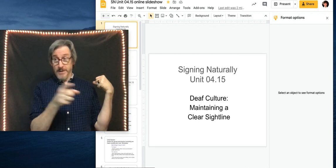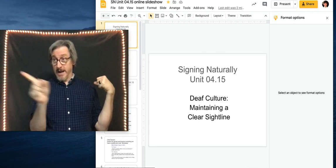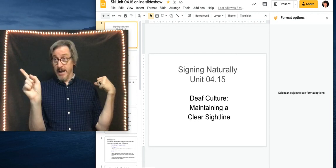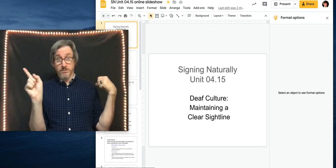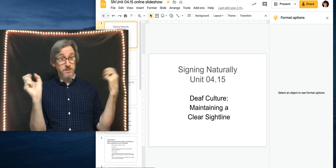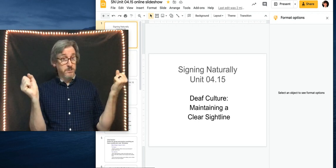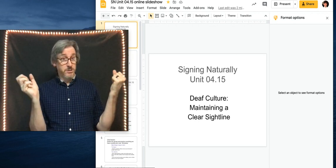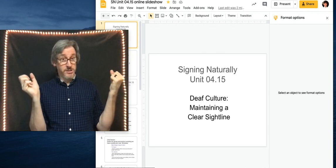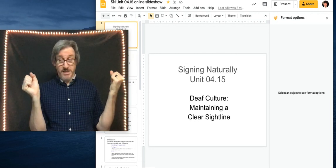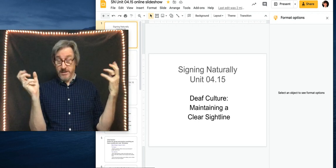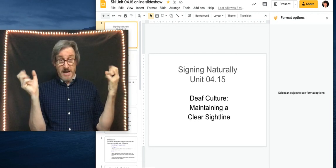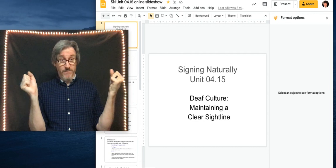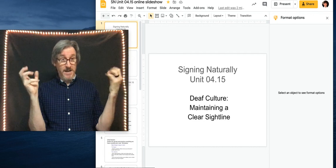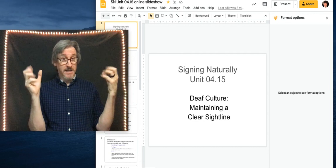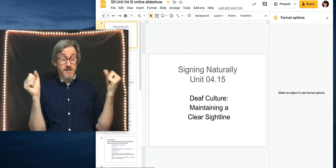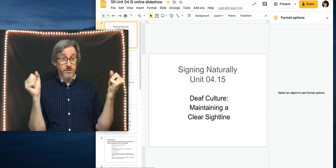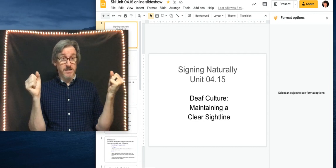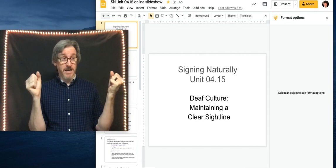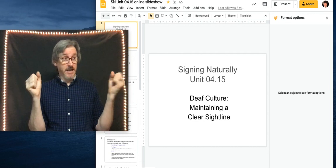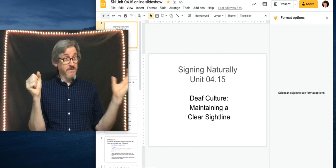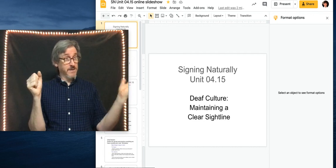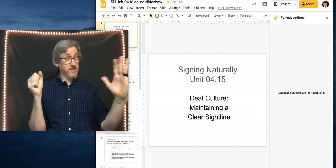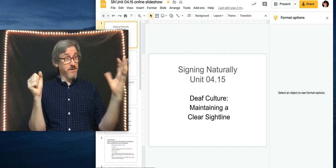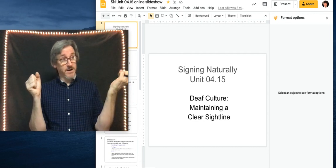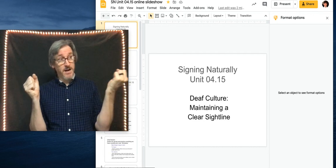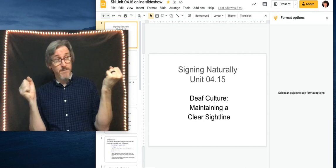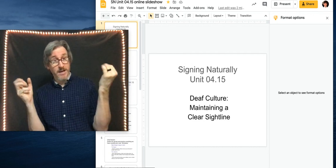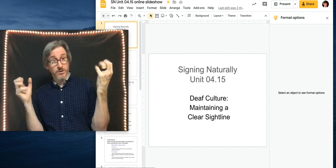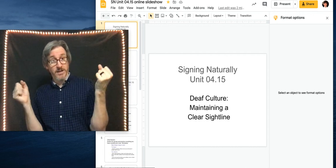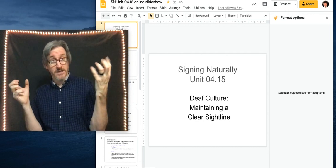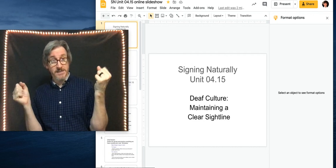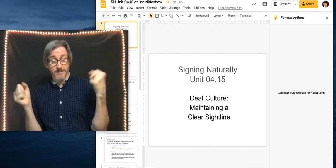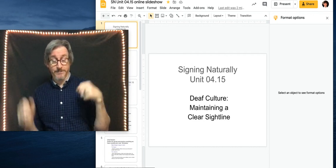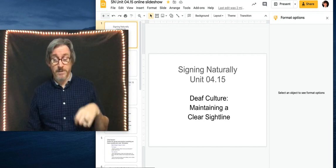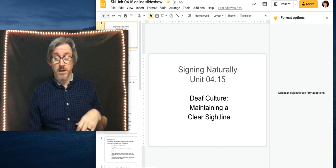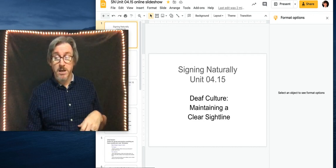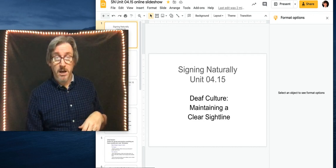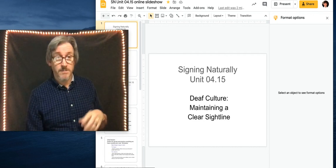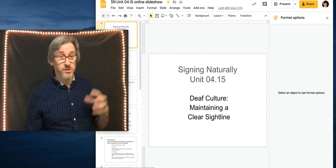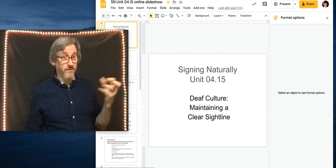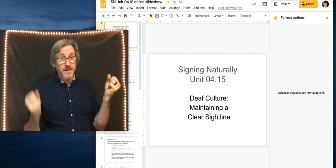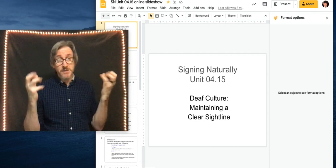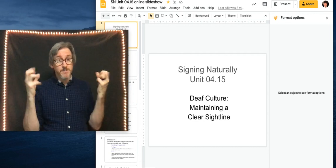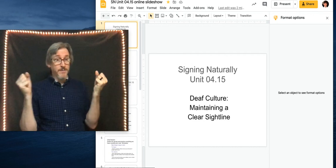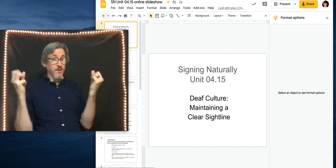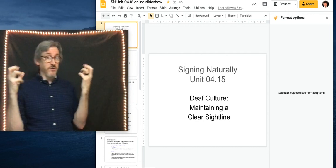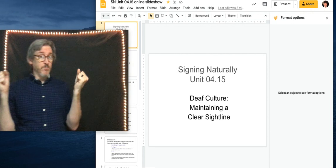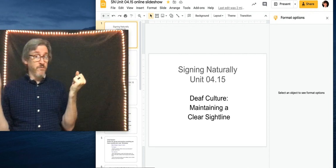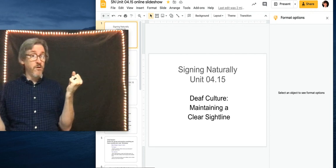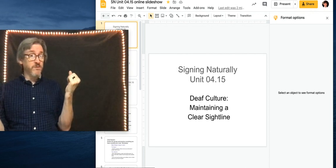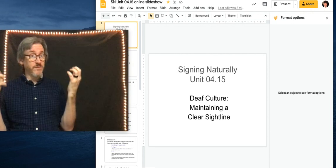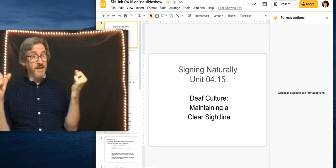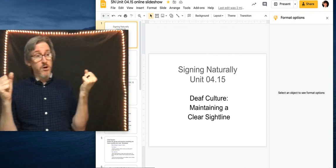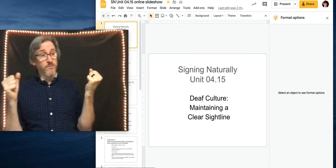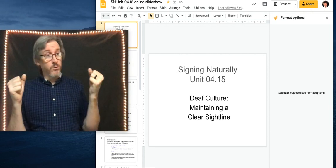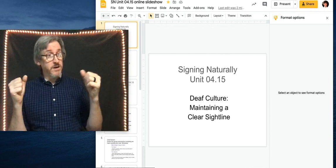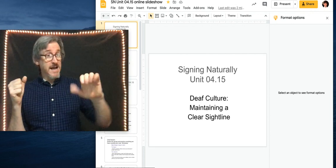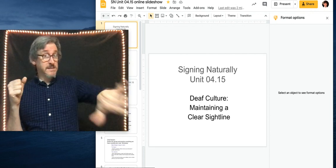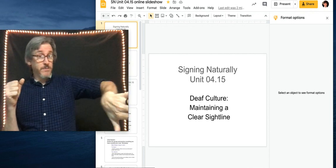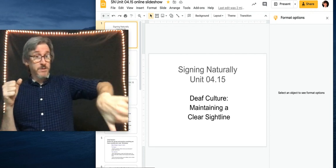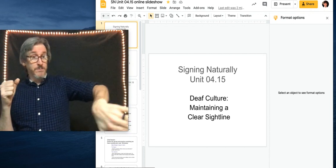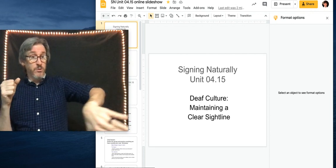keep an eye out to see that everybody can see your signing. And if someone's covering it up, make sure they can see. So if it means maybe you have to move over, lean over,